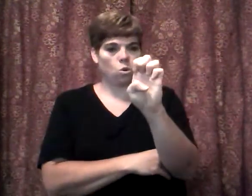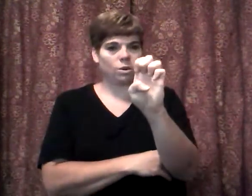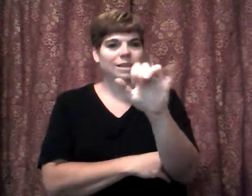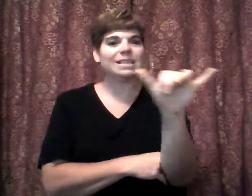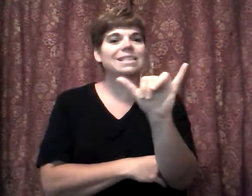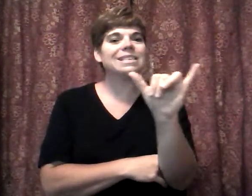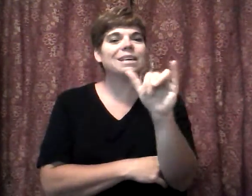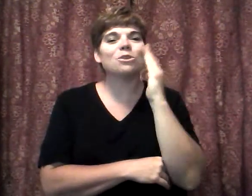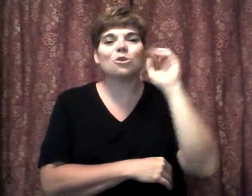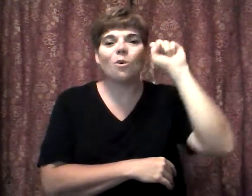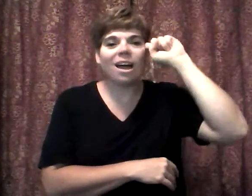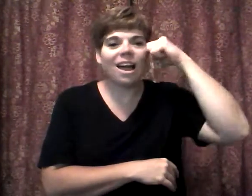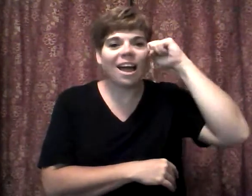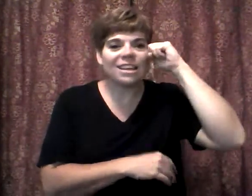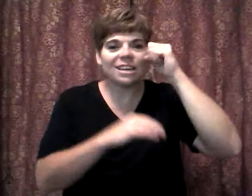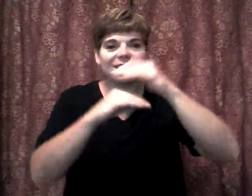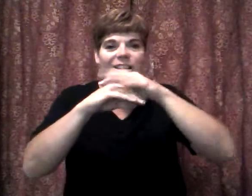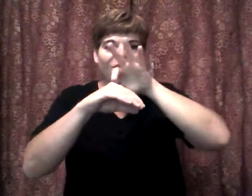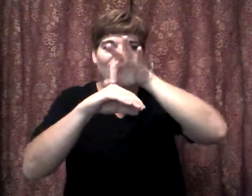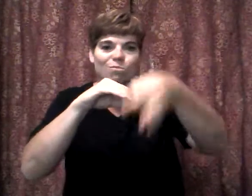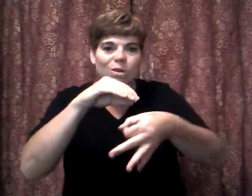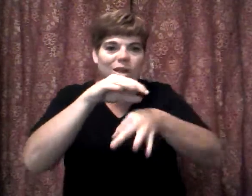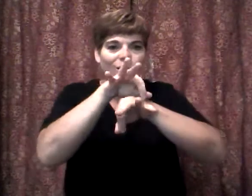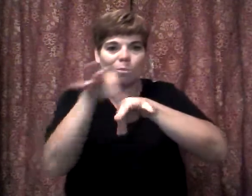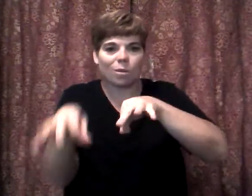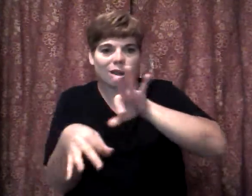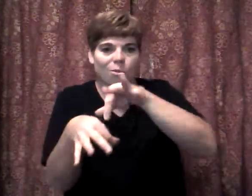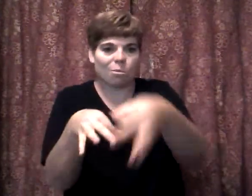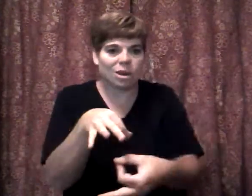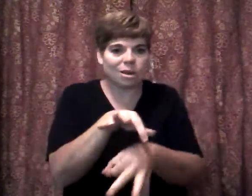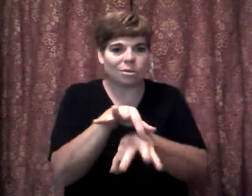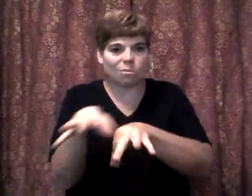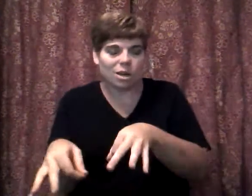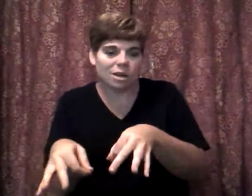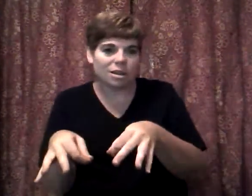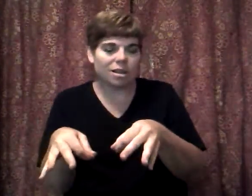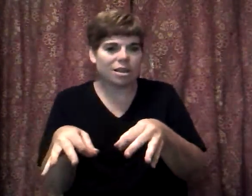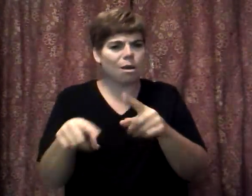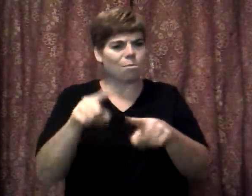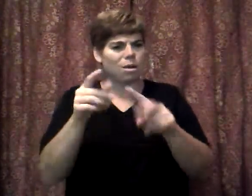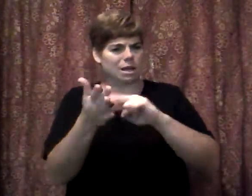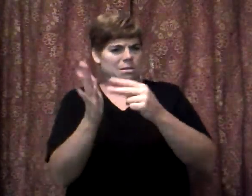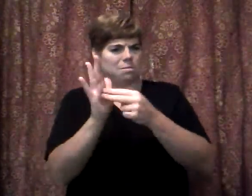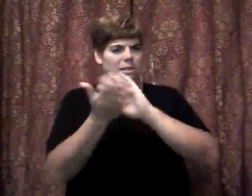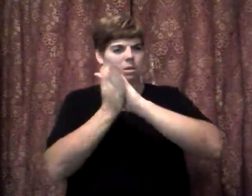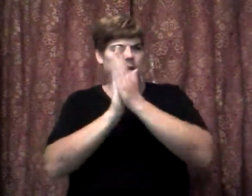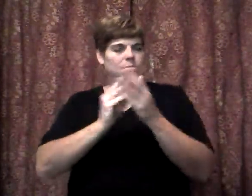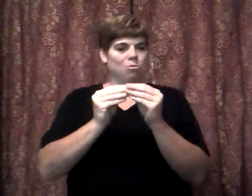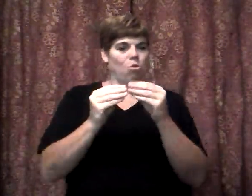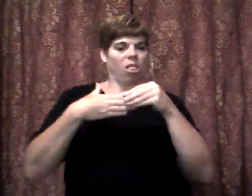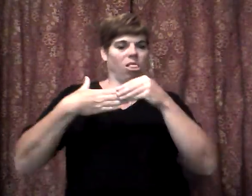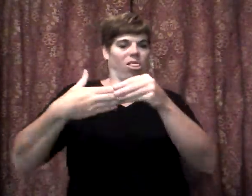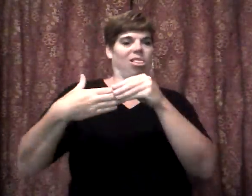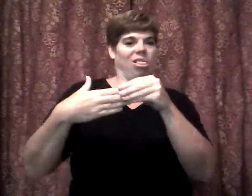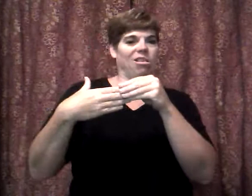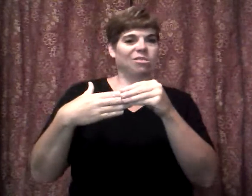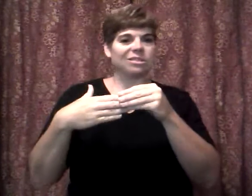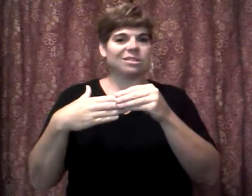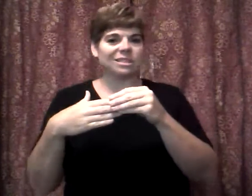onion. The next layer now is exposed and it becomes real loose. It falls off like the layer of an onion because